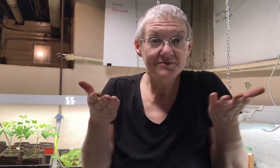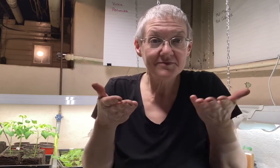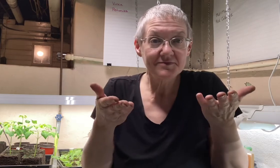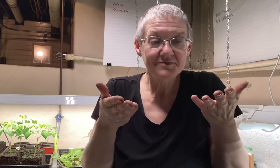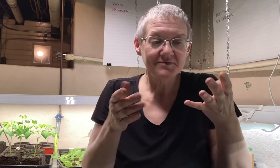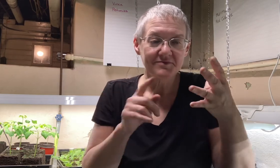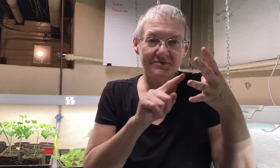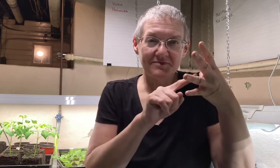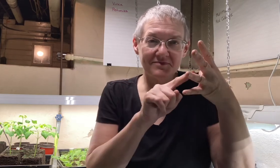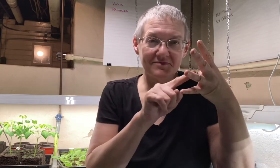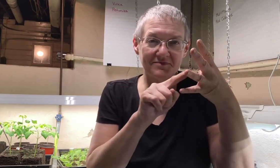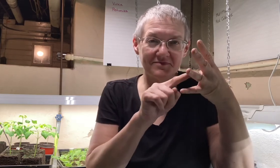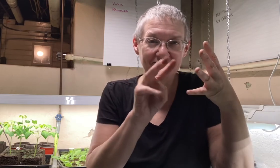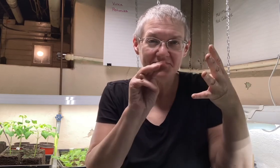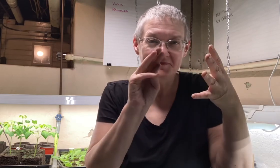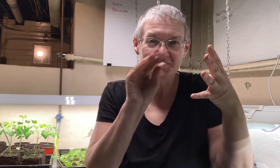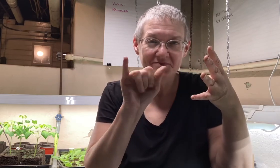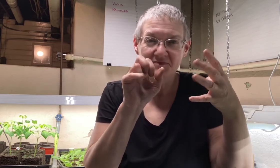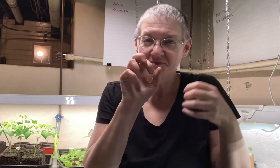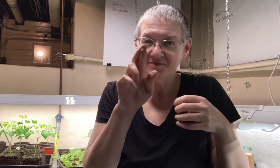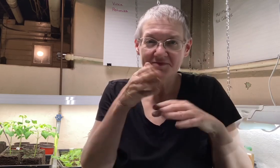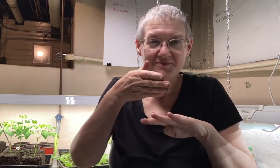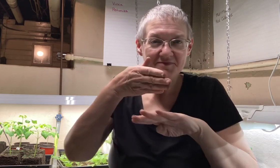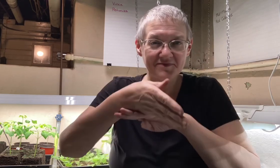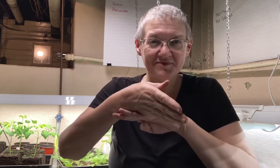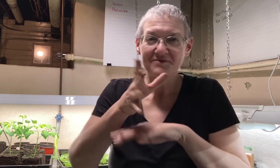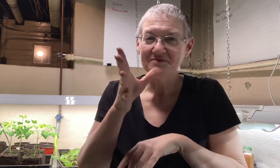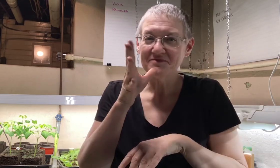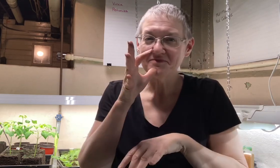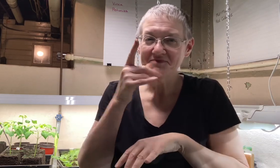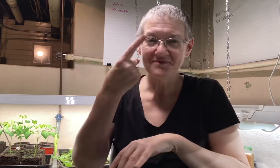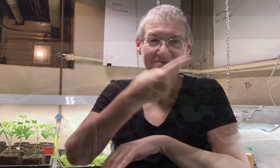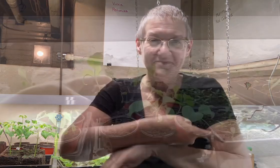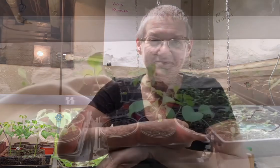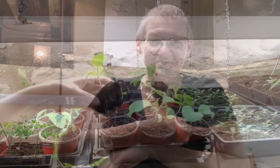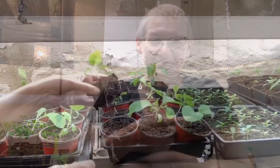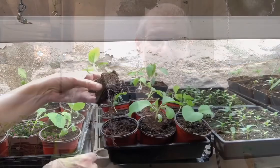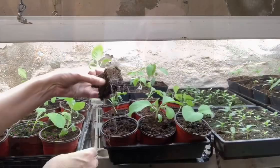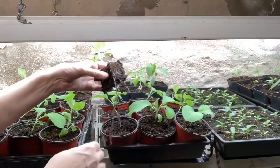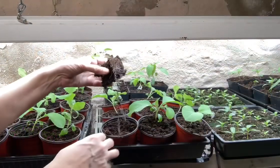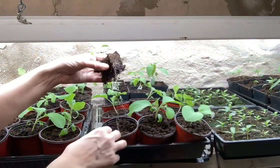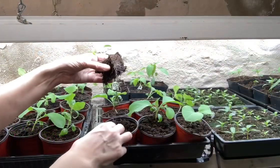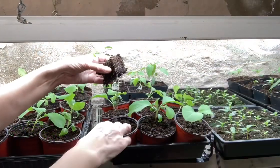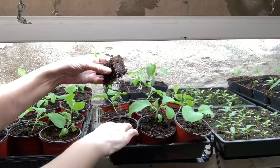Here, that means mid-May or after Mother's Day.